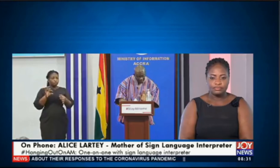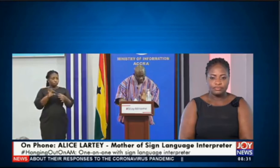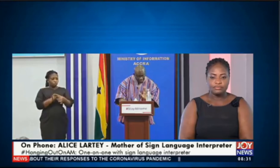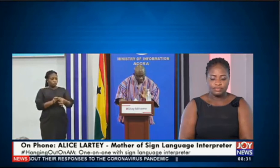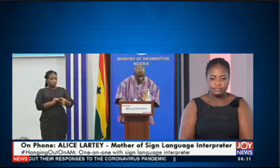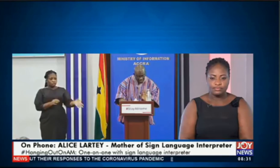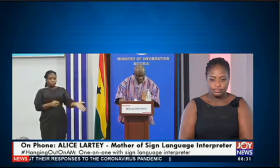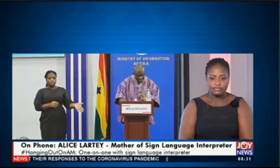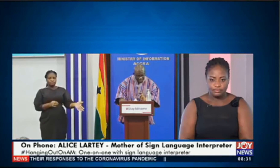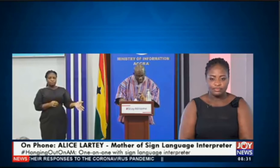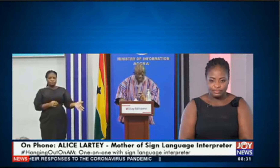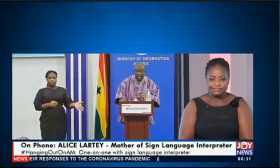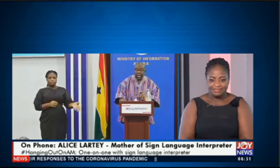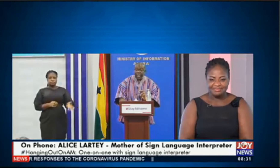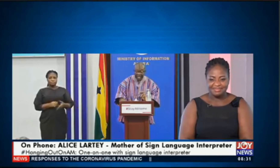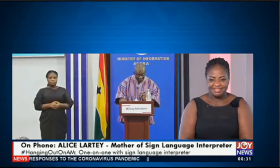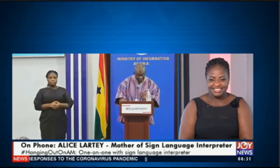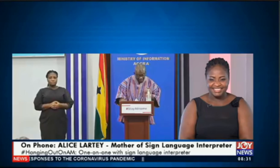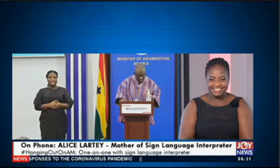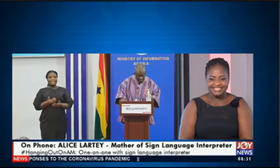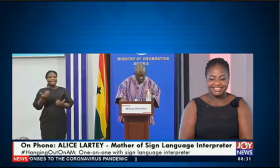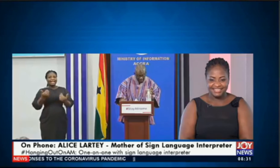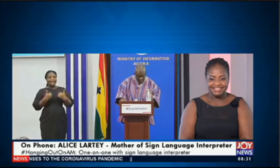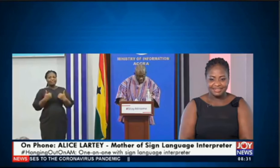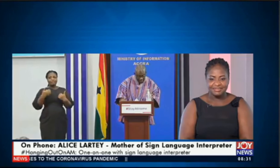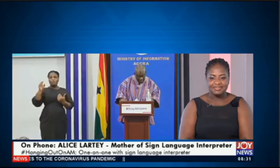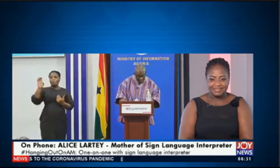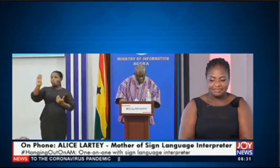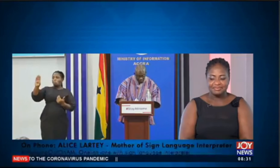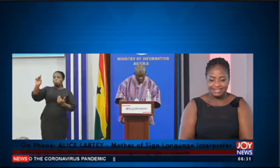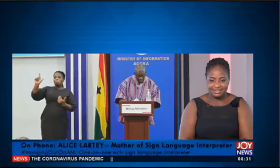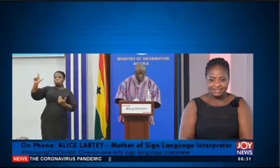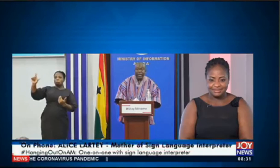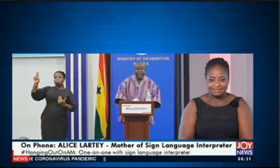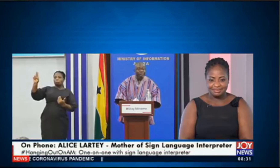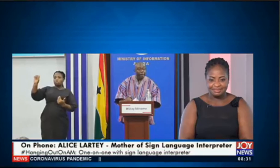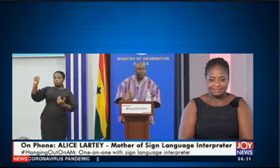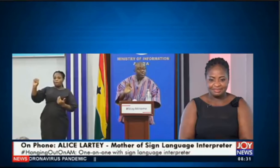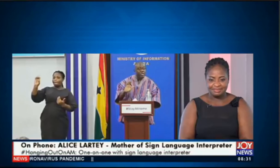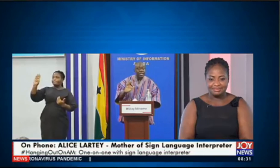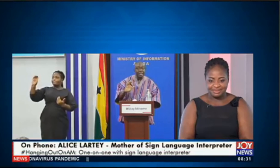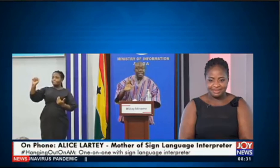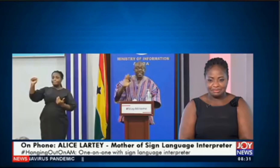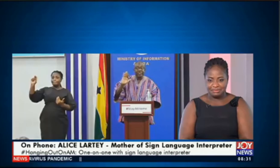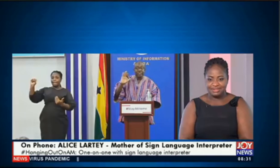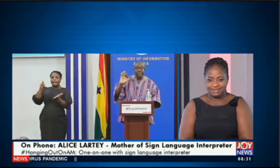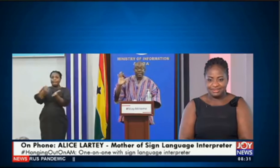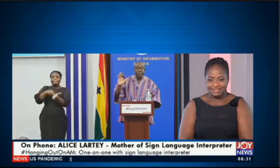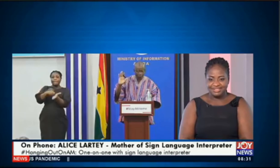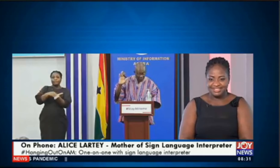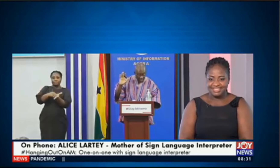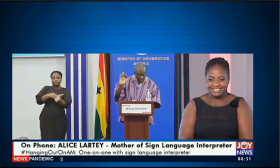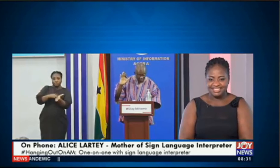through her, it will come to life. Without God, we cannot do anything. I thank the good Lord for my